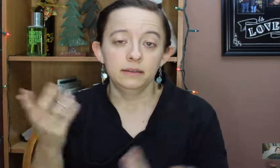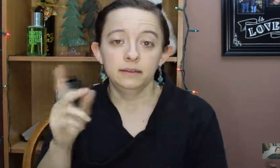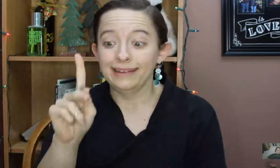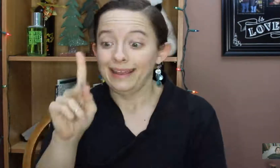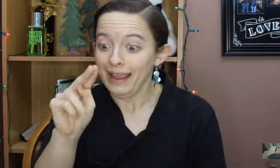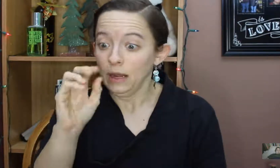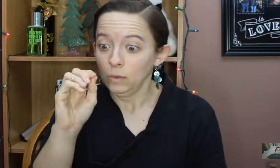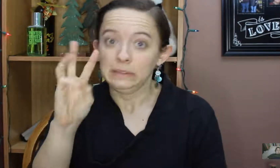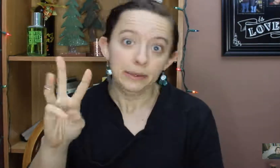That,